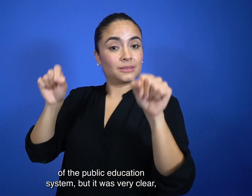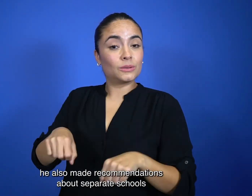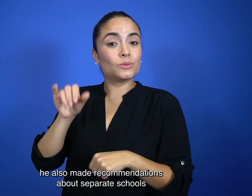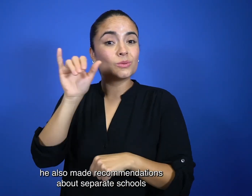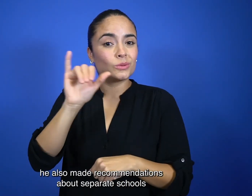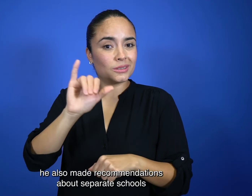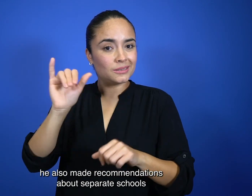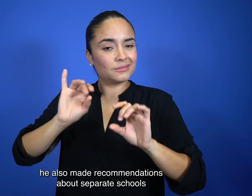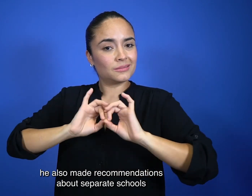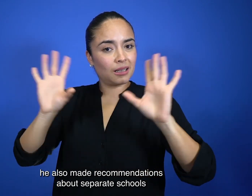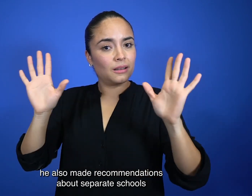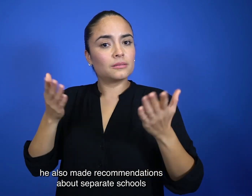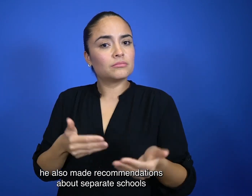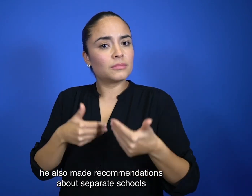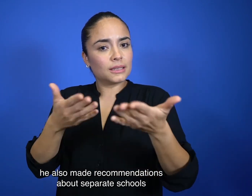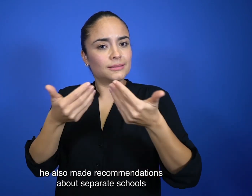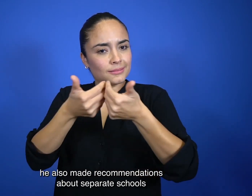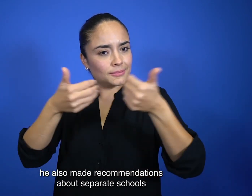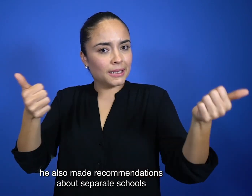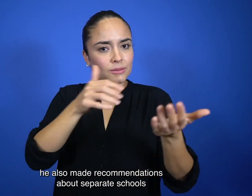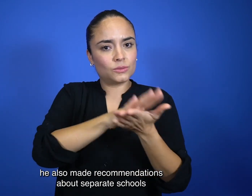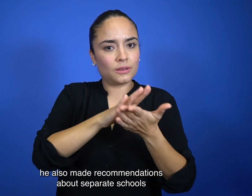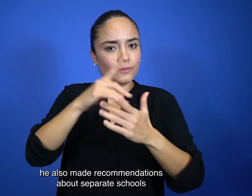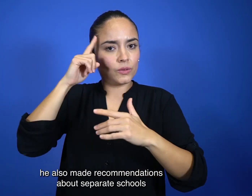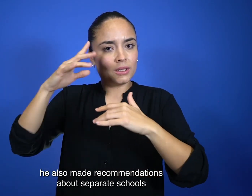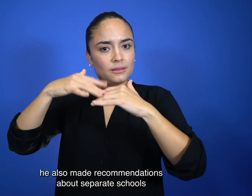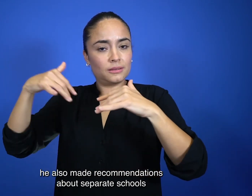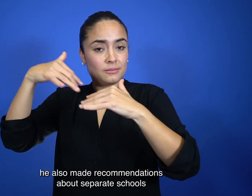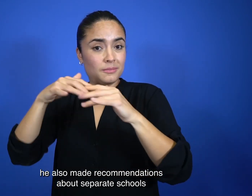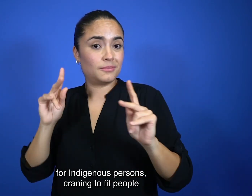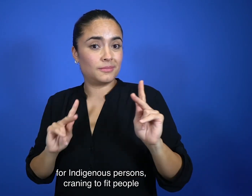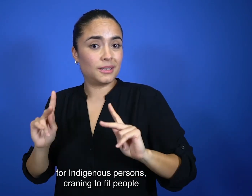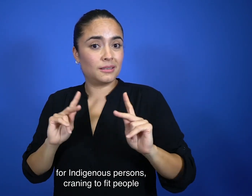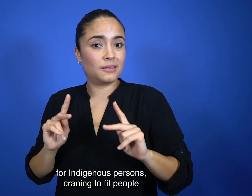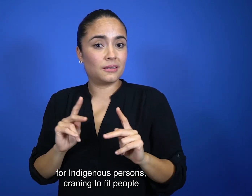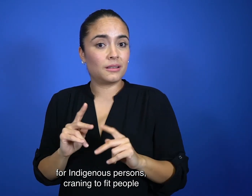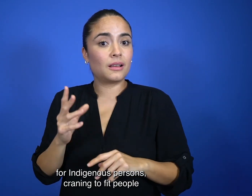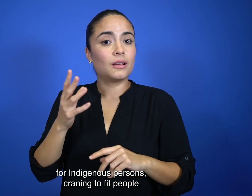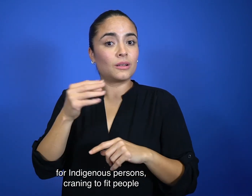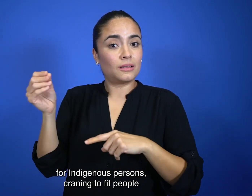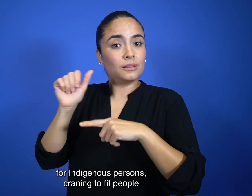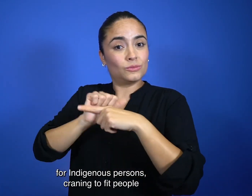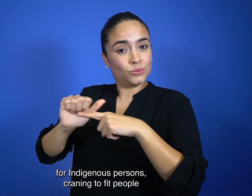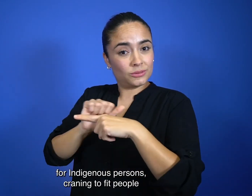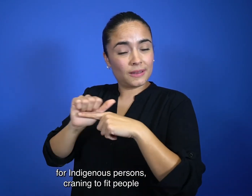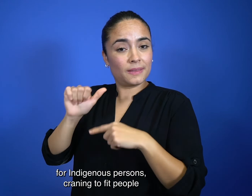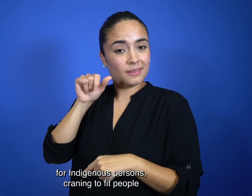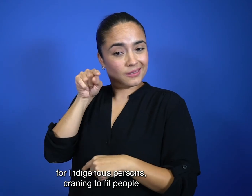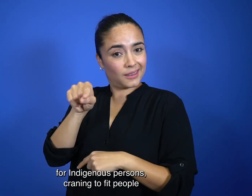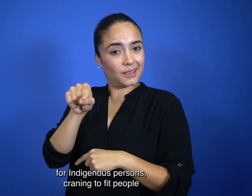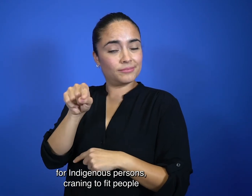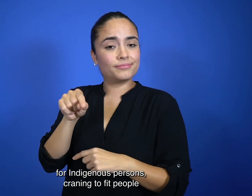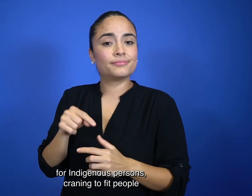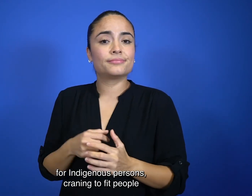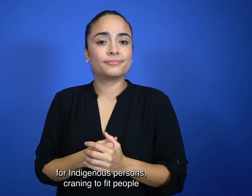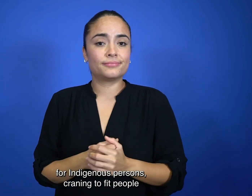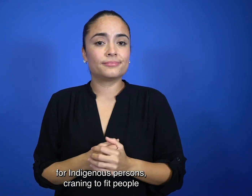also made recommendations about separate schools for Indigenous persons, training to fit